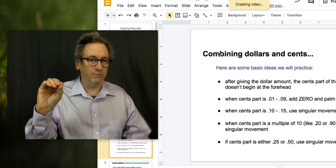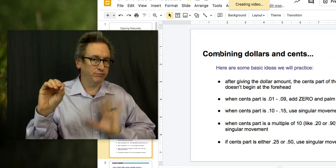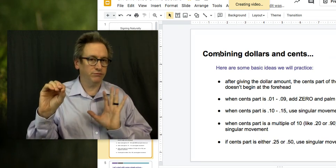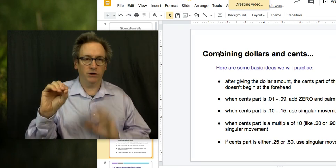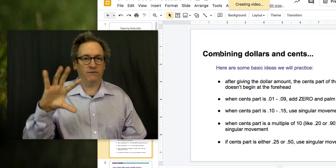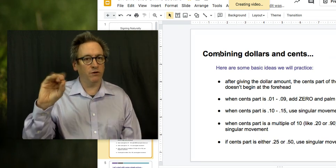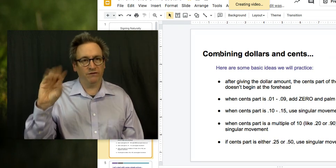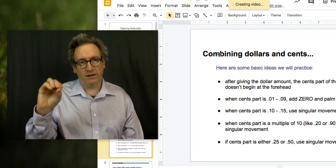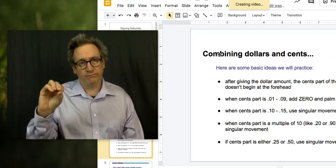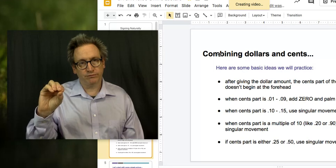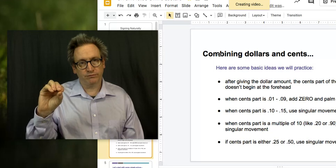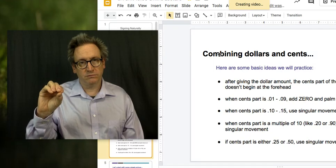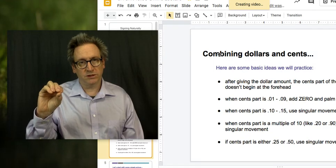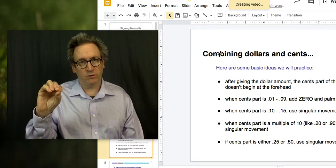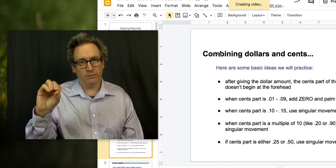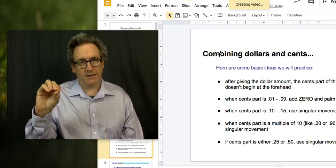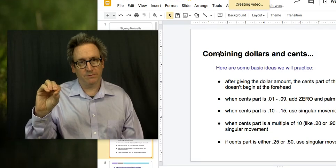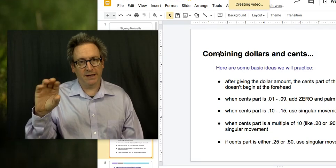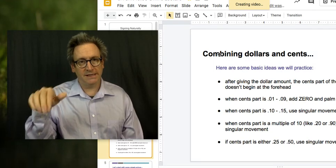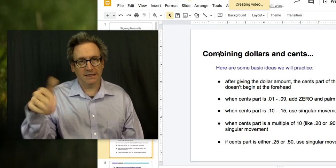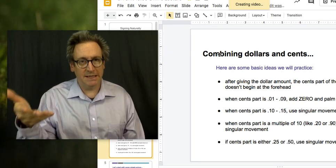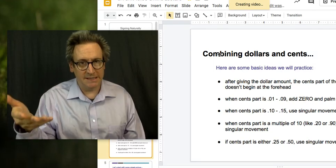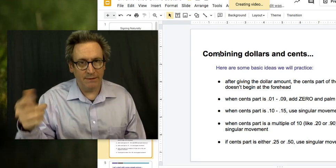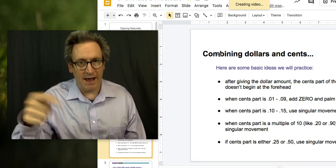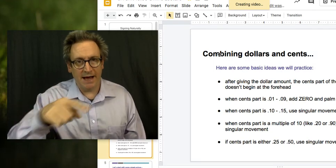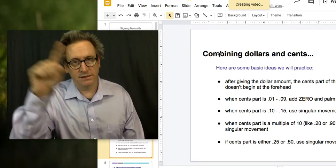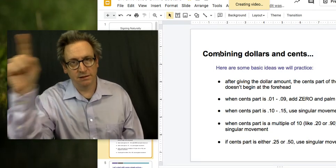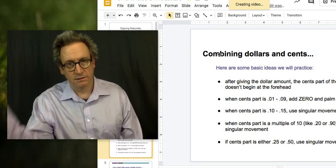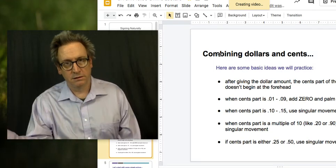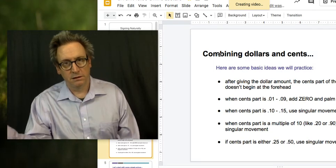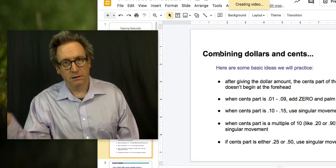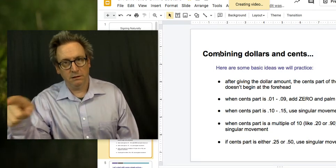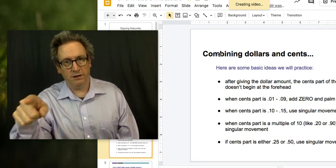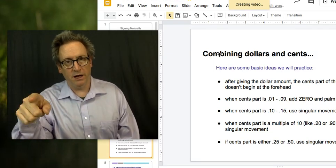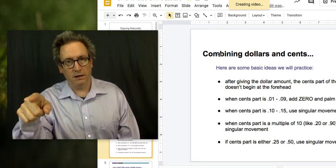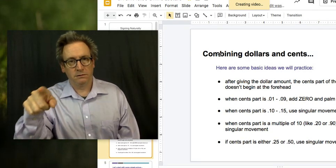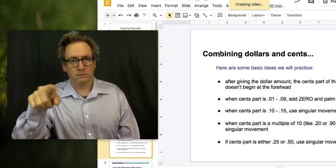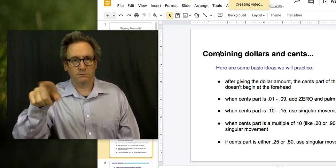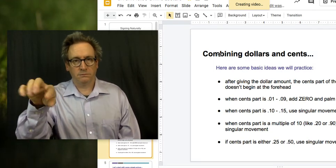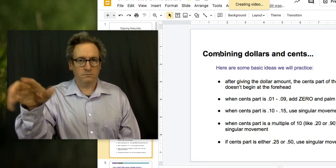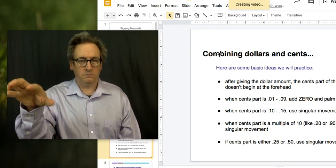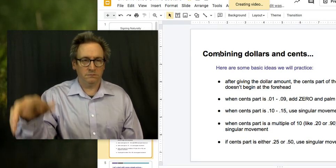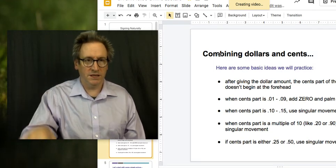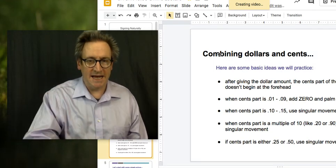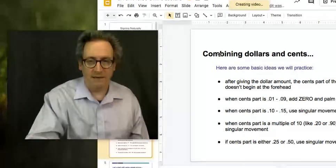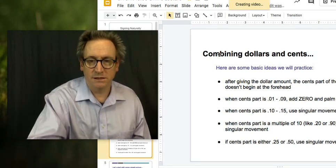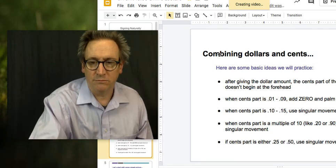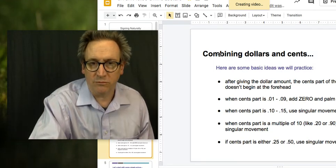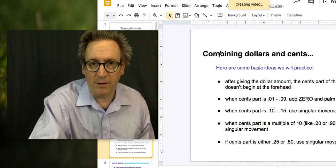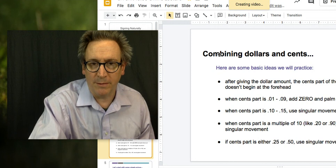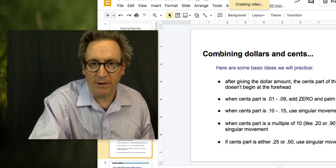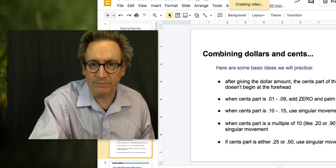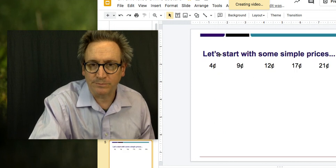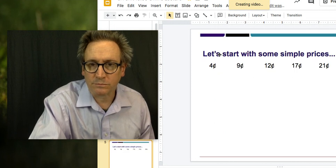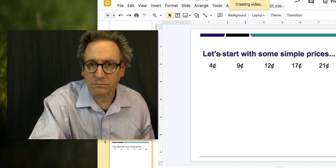50. You don't have to go 50. So that's basically the same as the tens